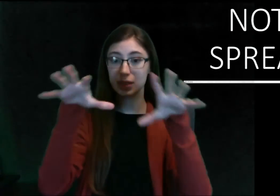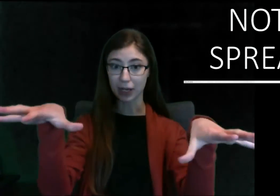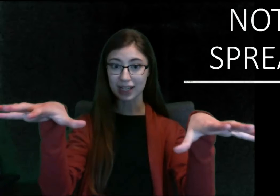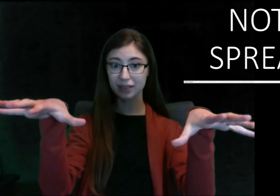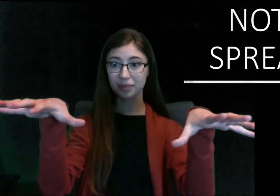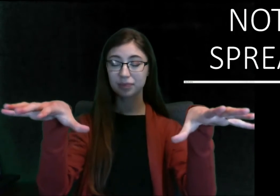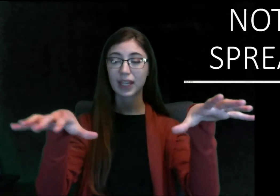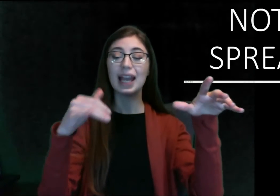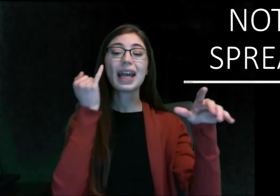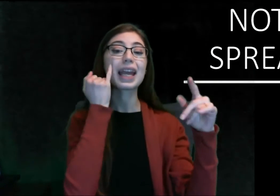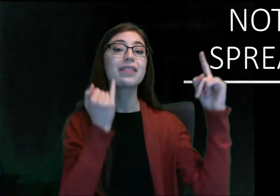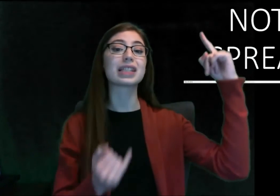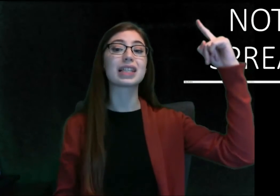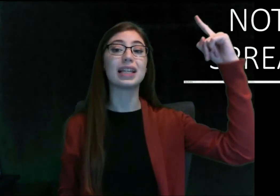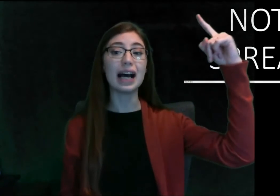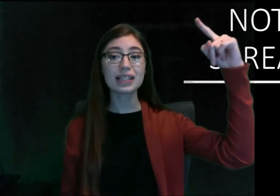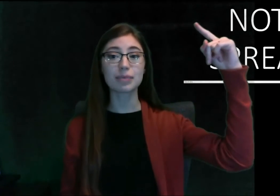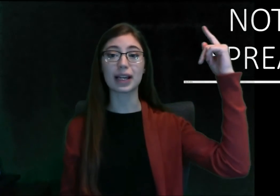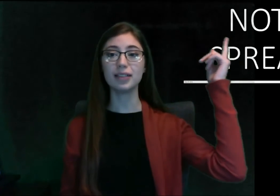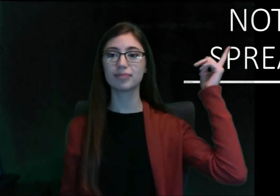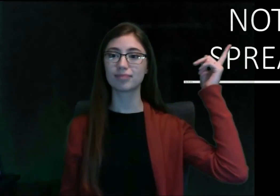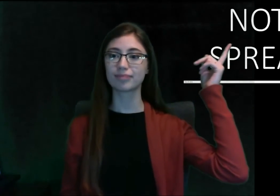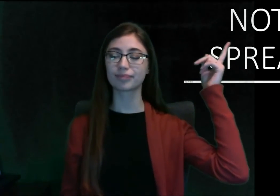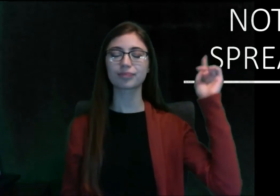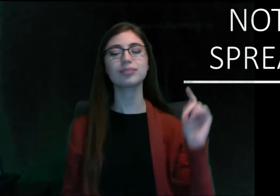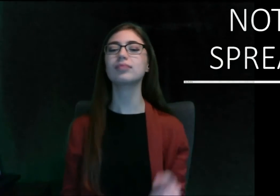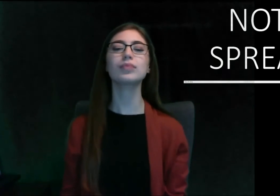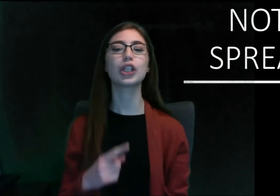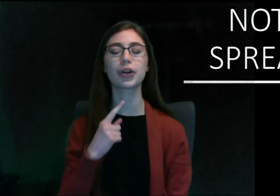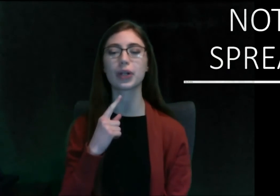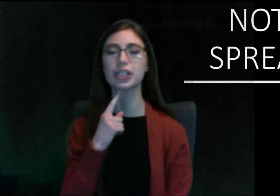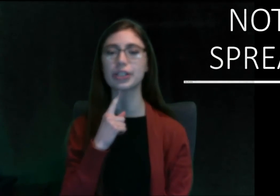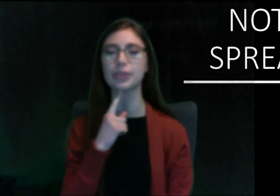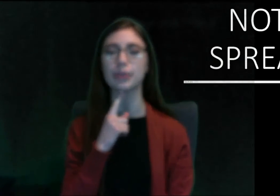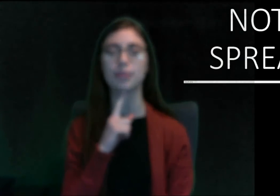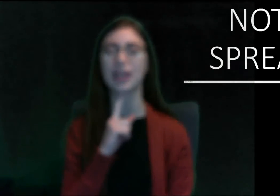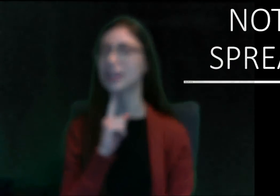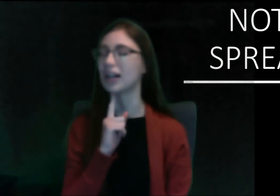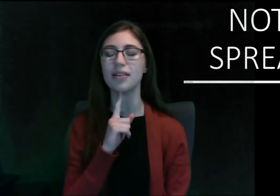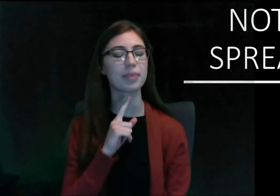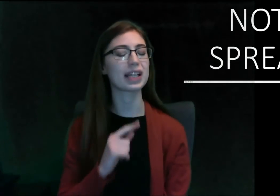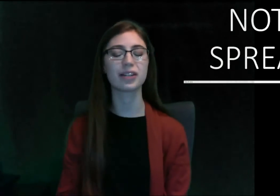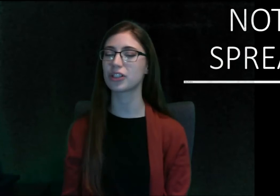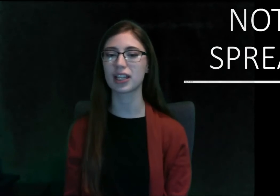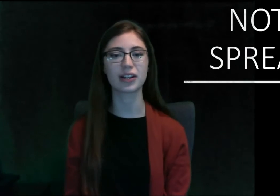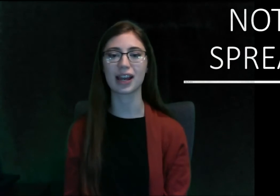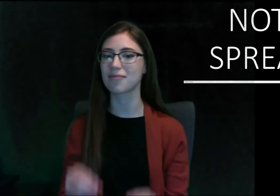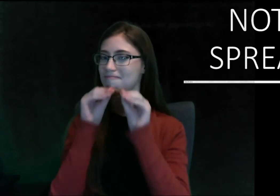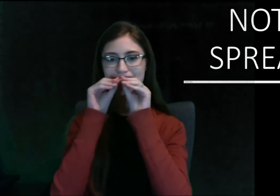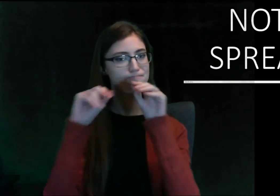Spread. If it's not spread, you're going to make the knot by shaking your head.